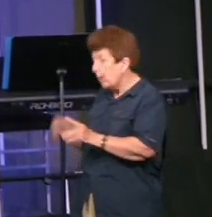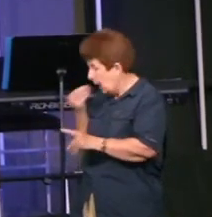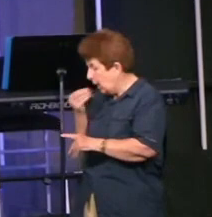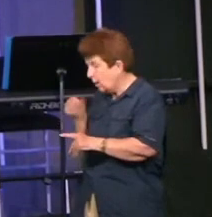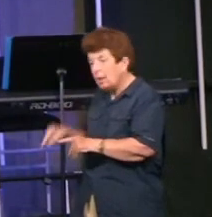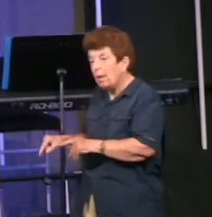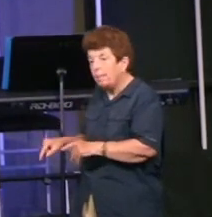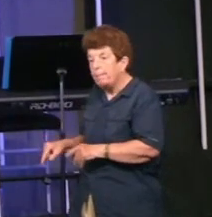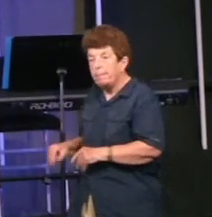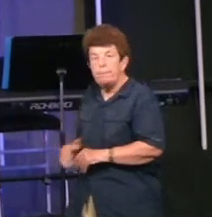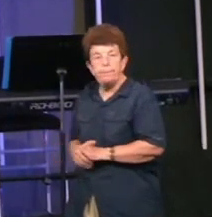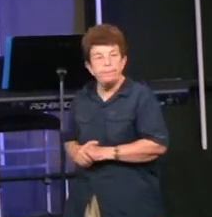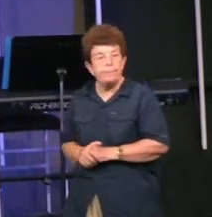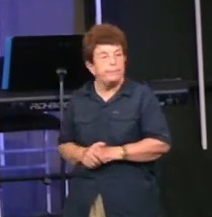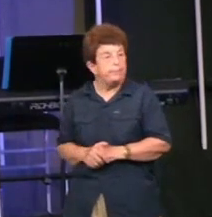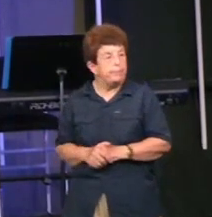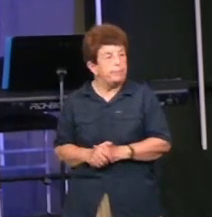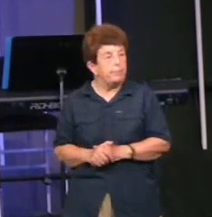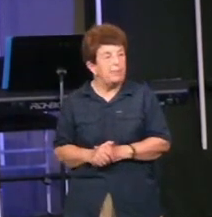it.